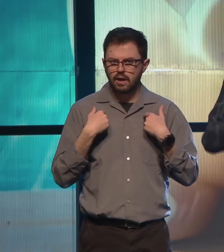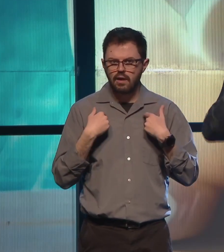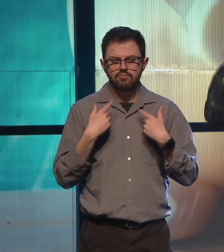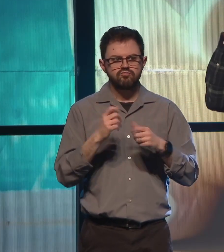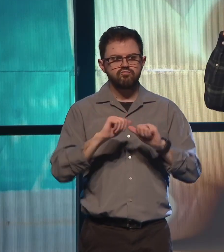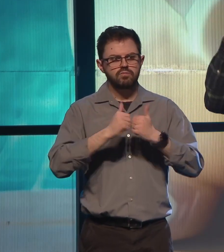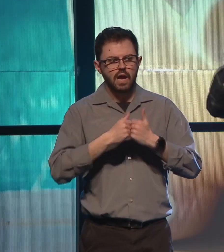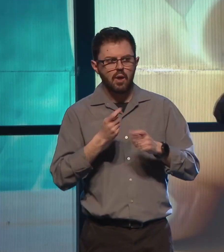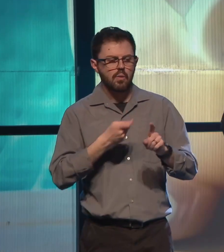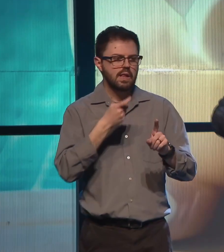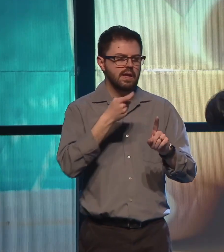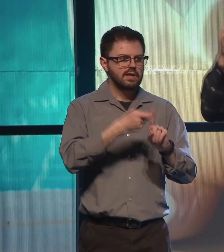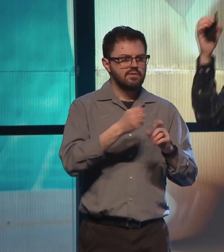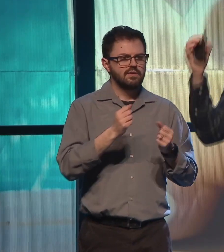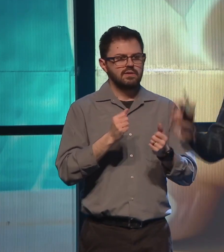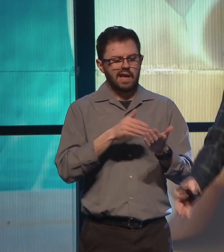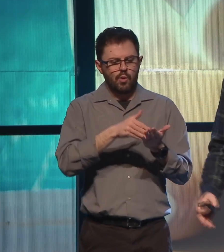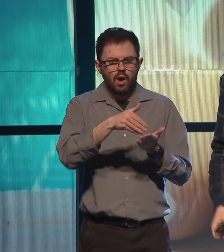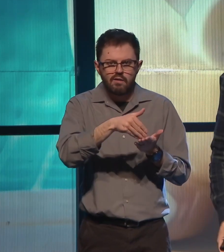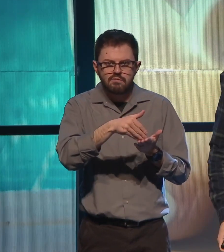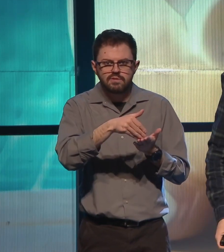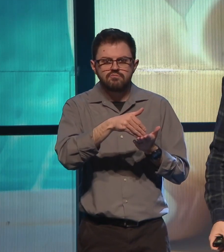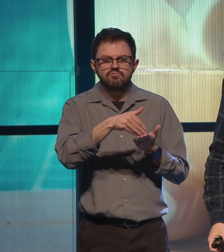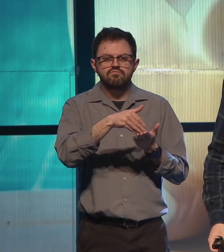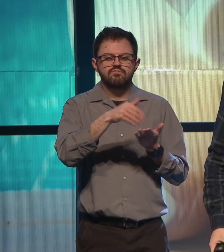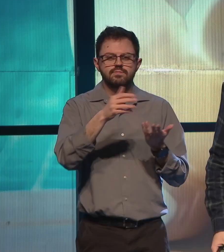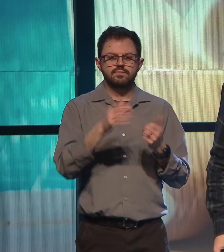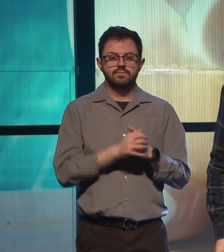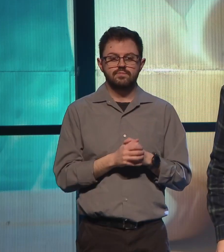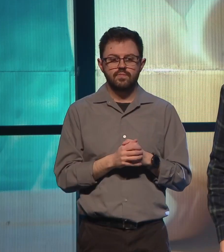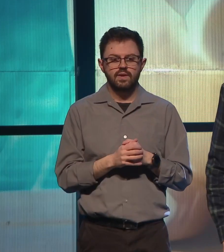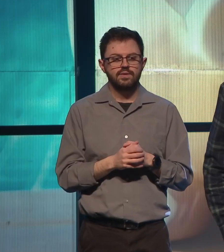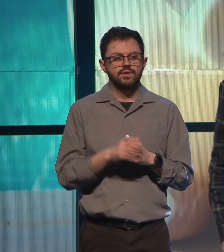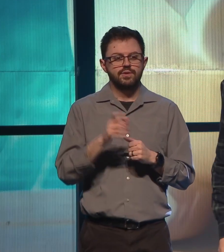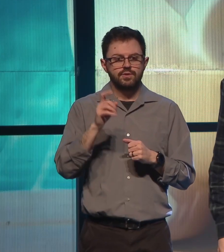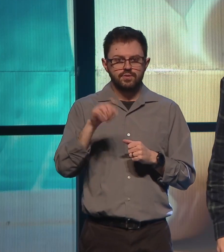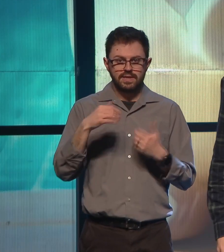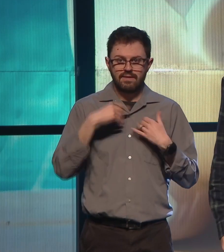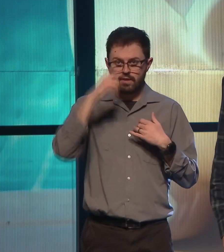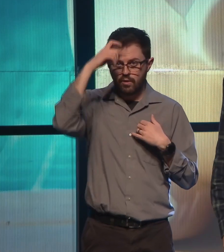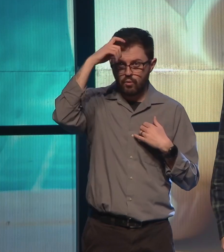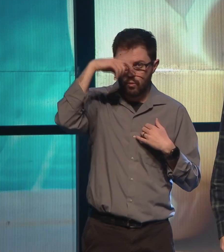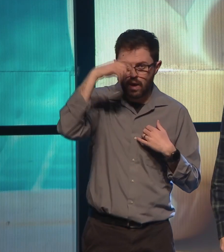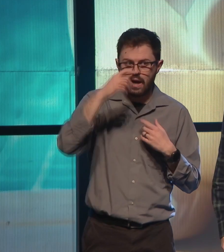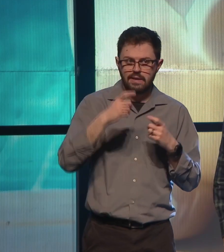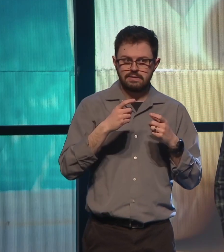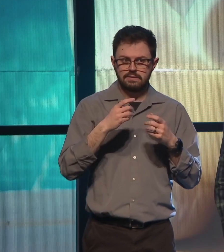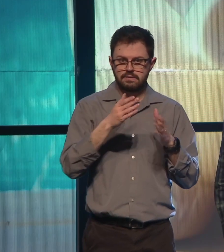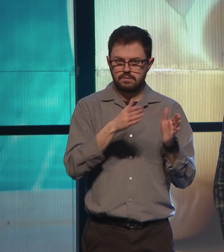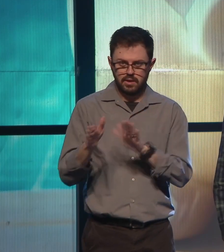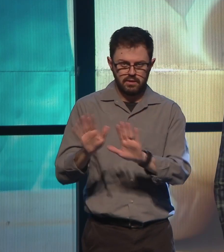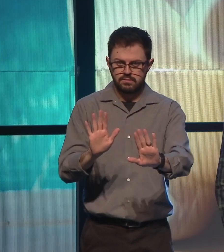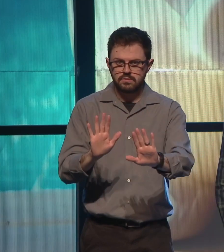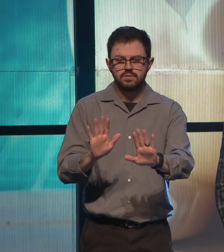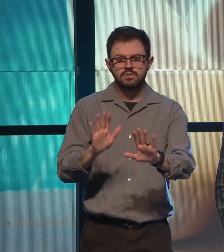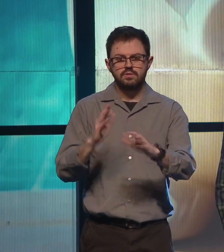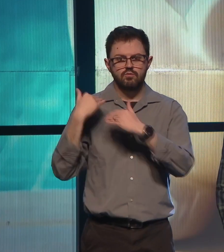Okay, so you got to have a wise and responsible plan. There is such thing as irresponsible giving,